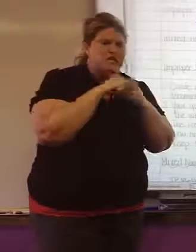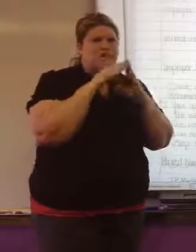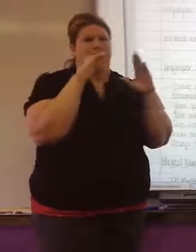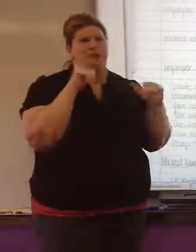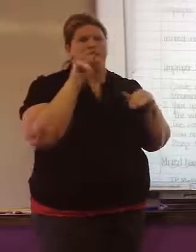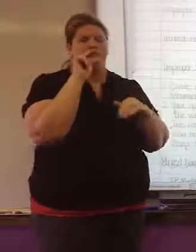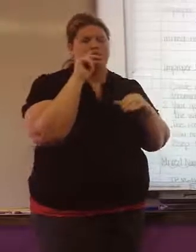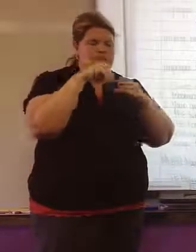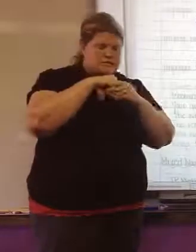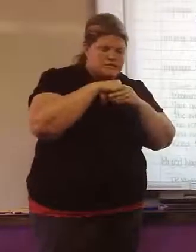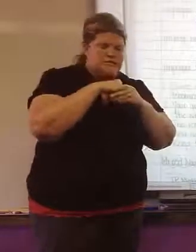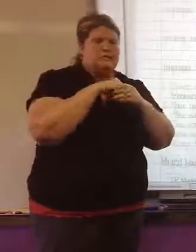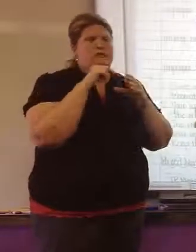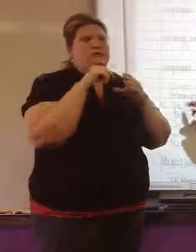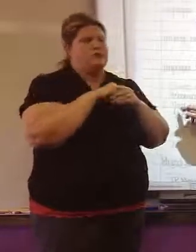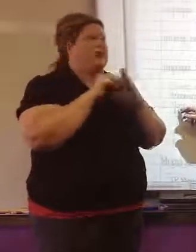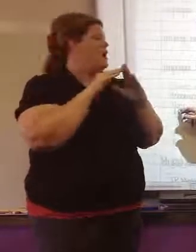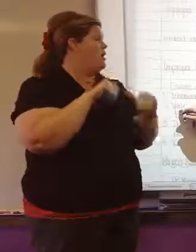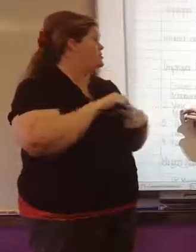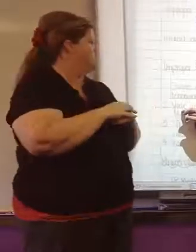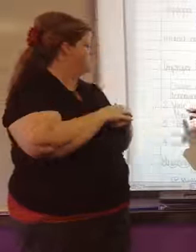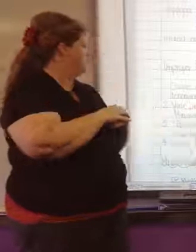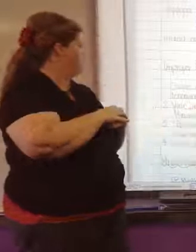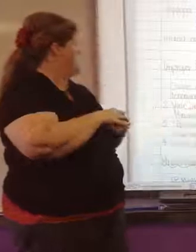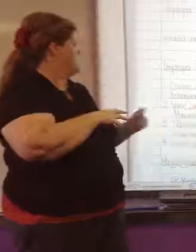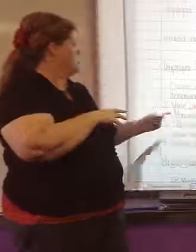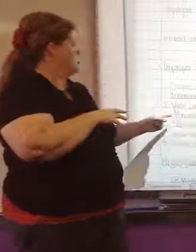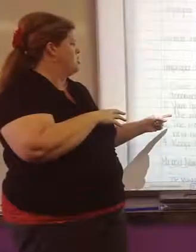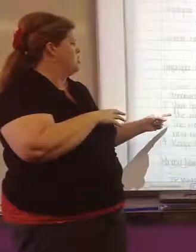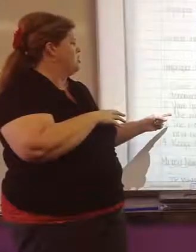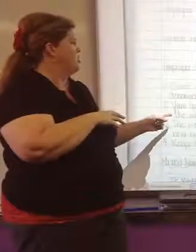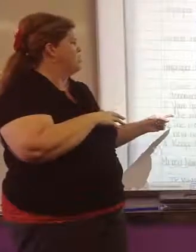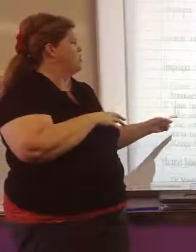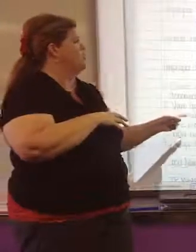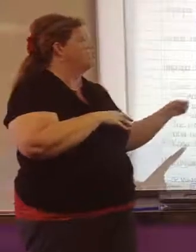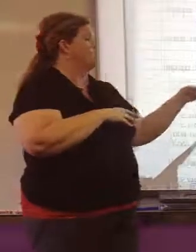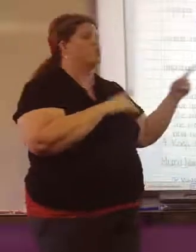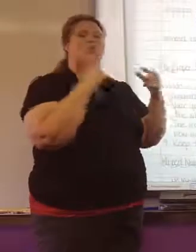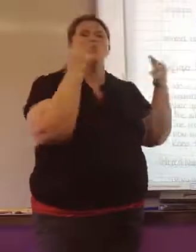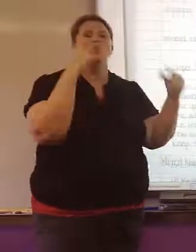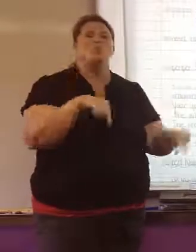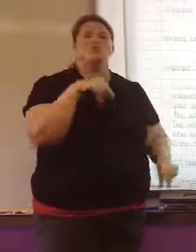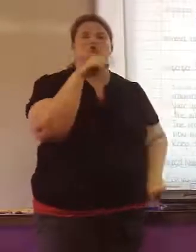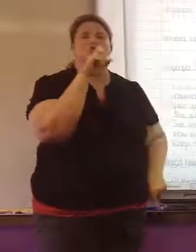Numerator, in. Okay. Your quotient, that's the number on the top,